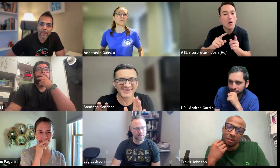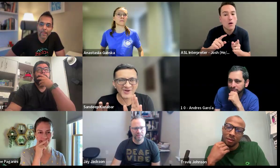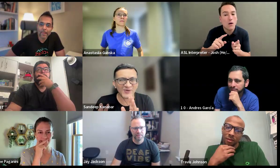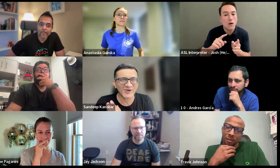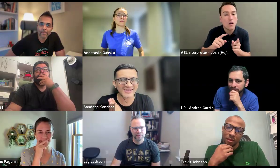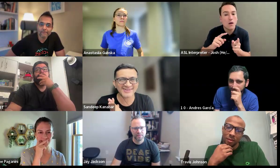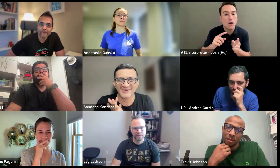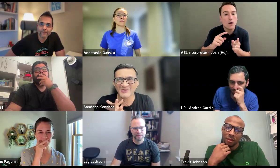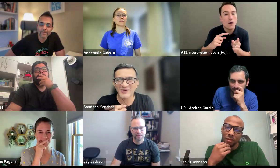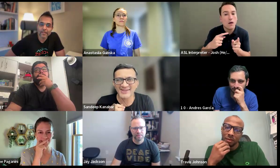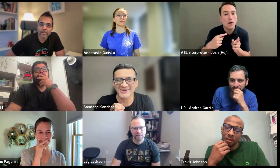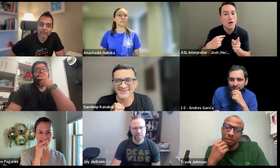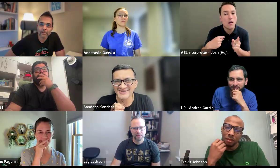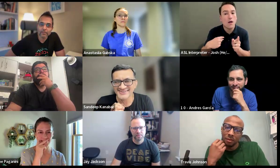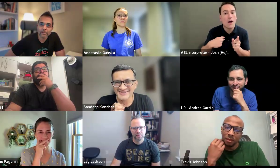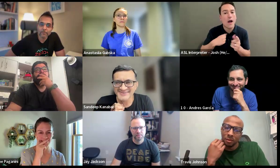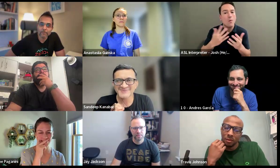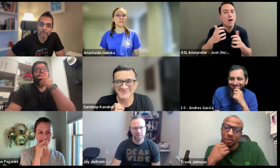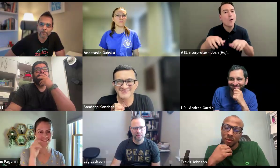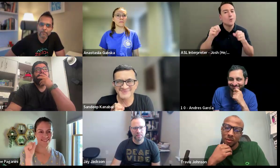in a co-located event together.